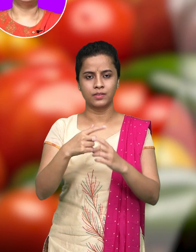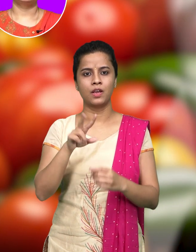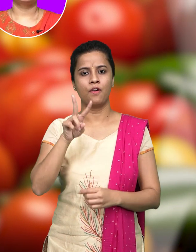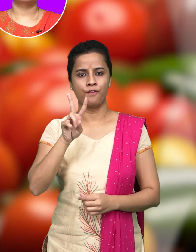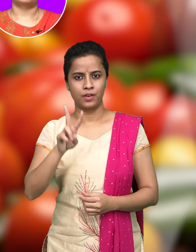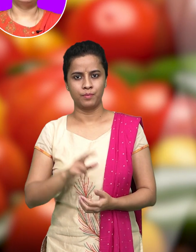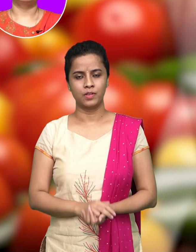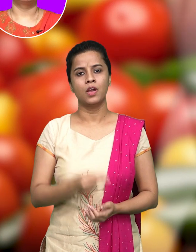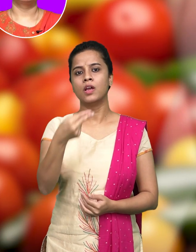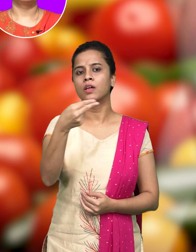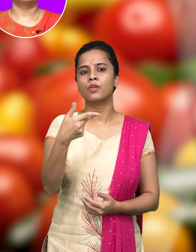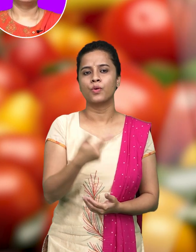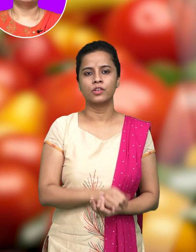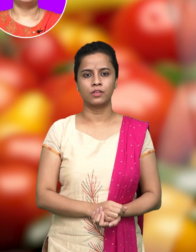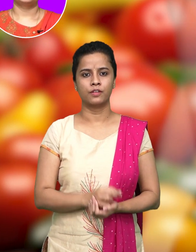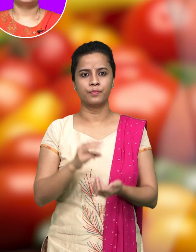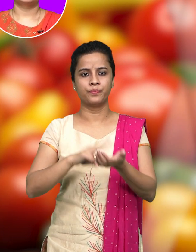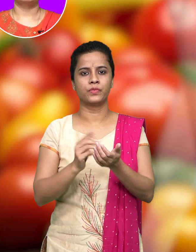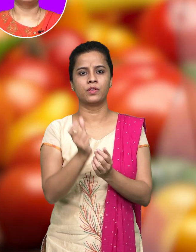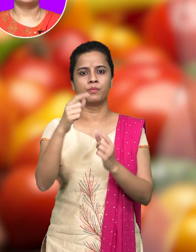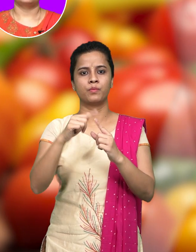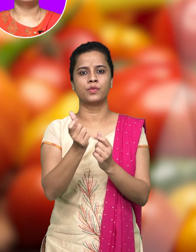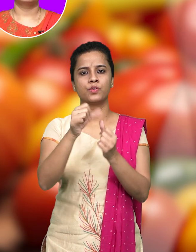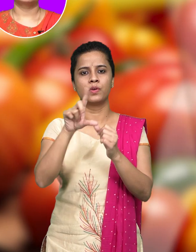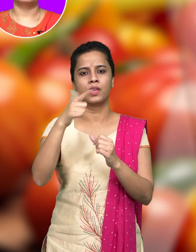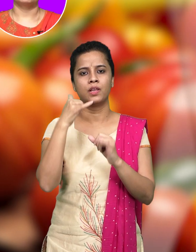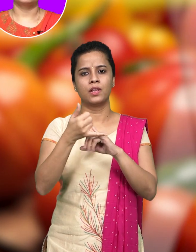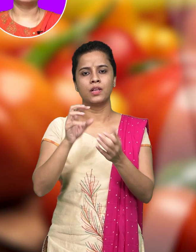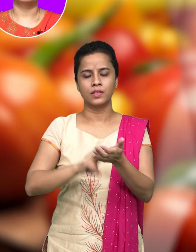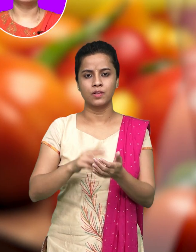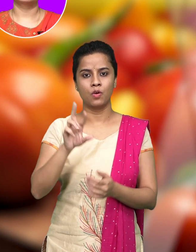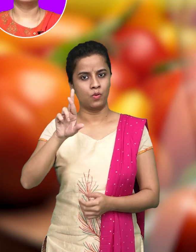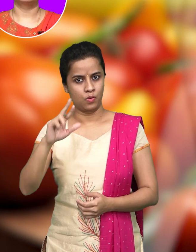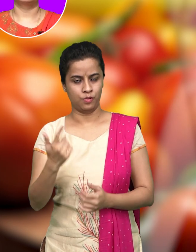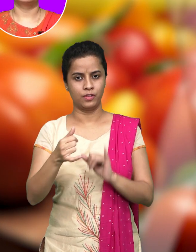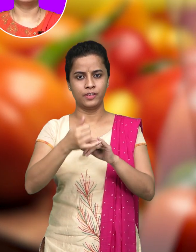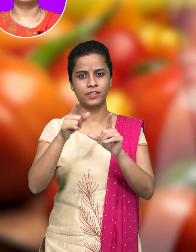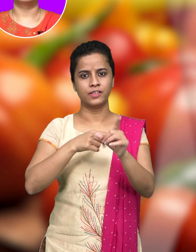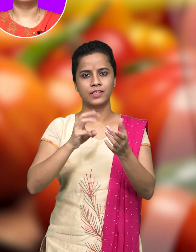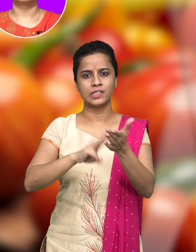and this is called mutualism or symbiosis.